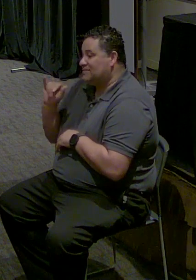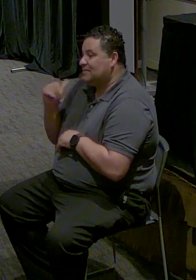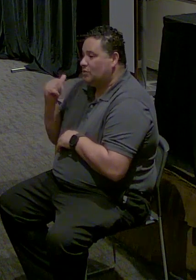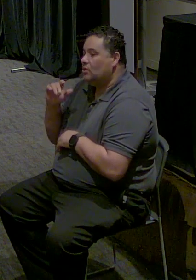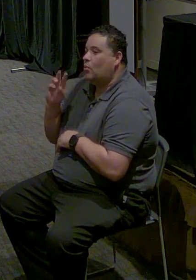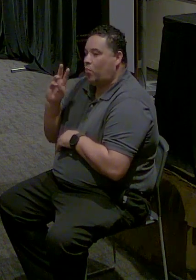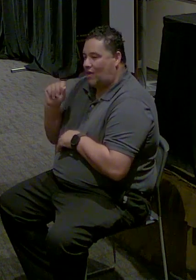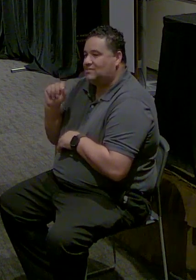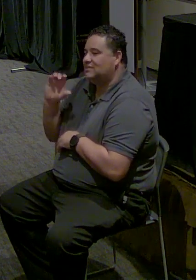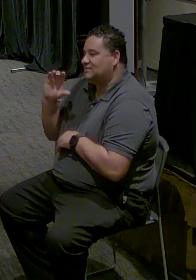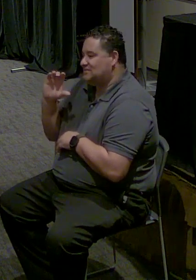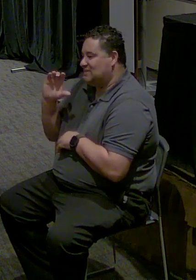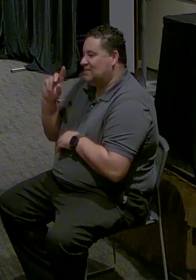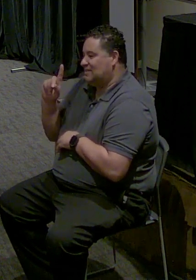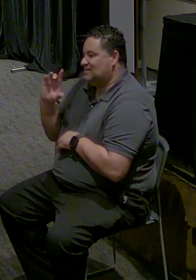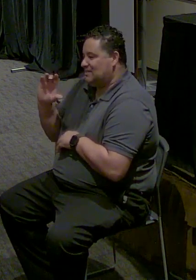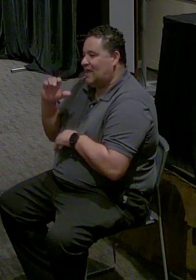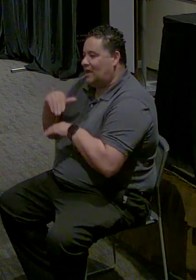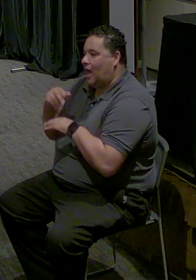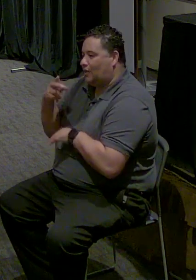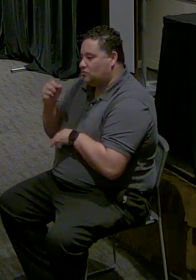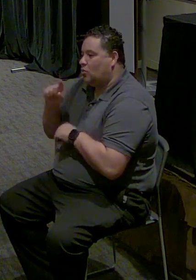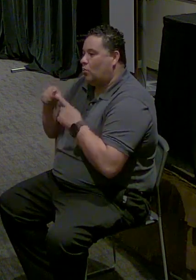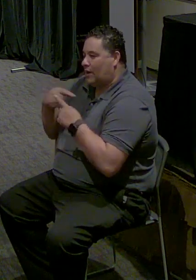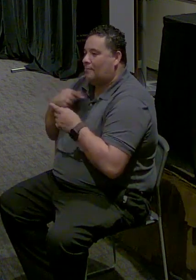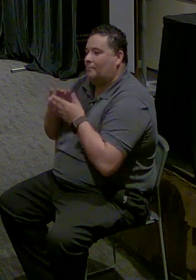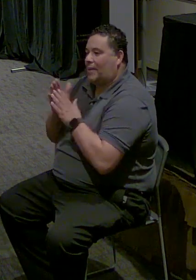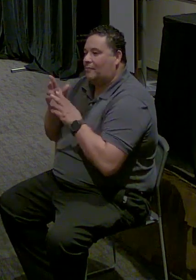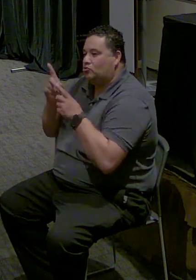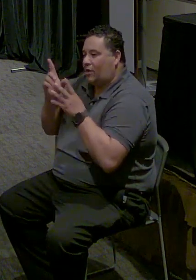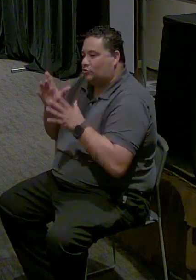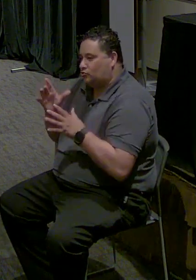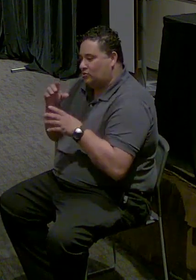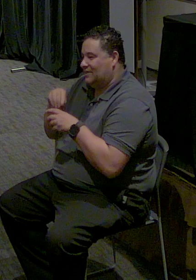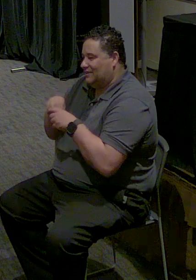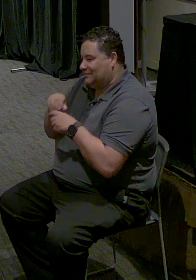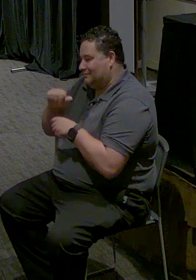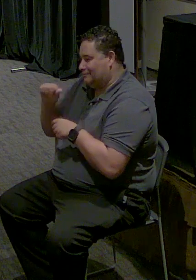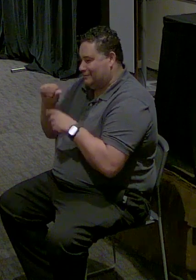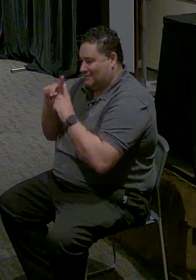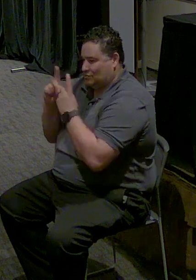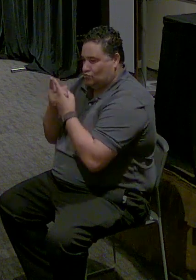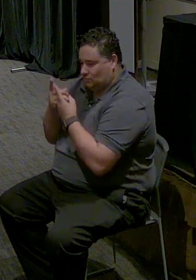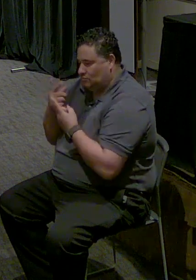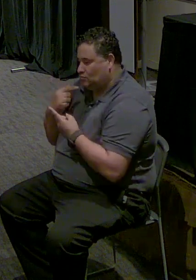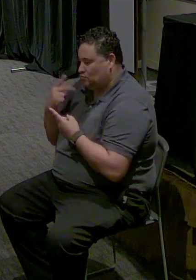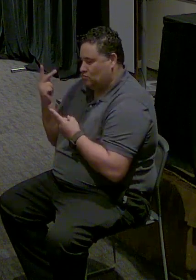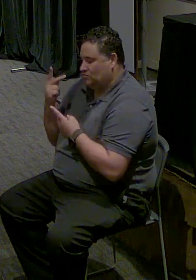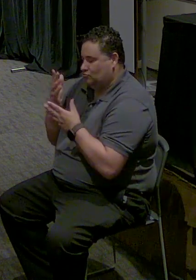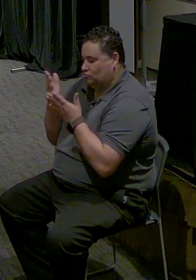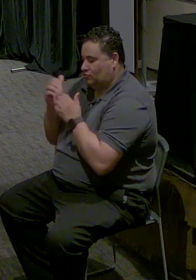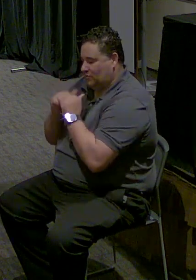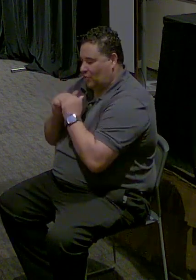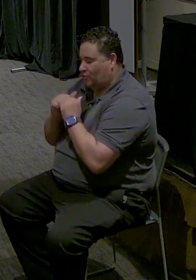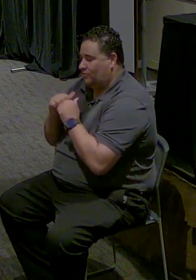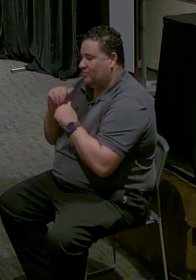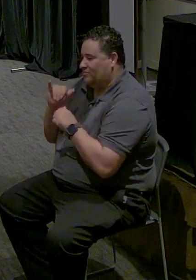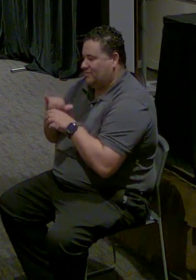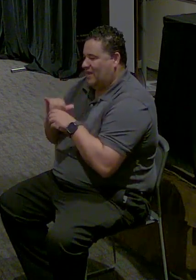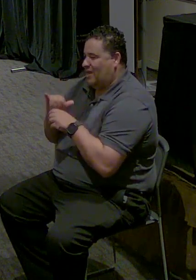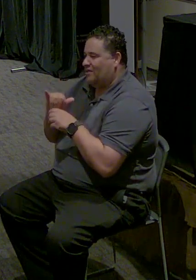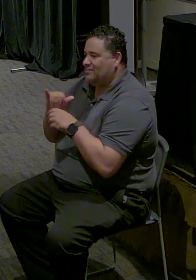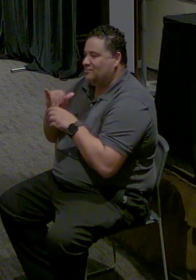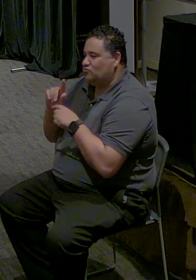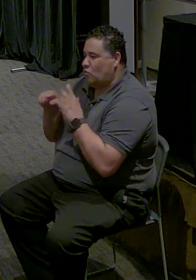CDC at a high school when I became director in a district. So we served together for a while in that capacity. Then she became